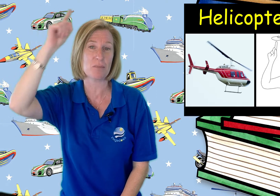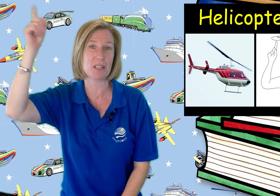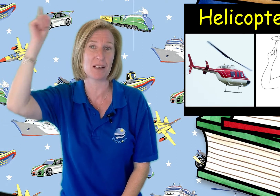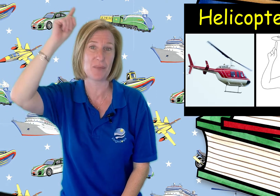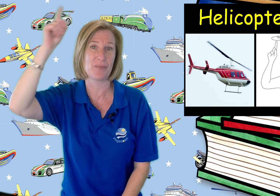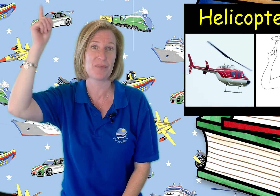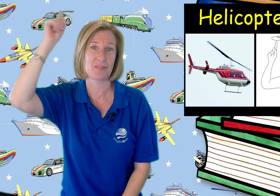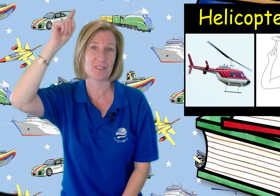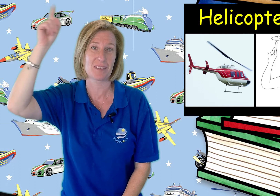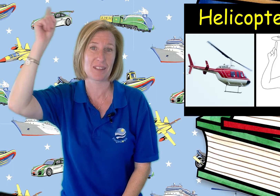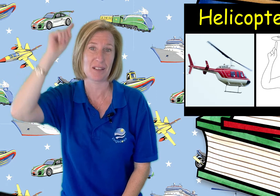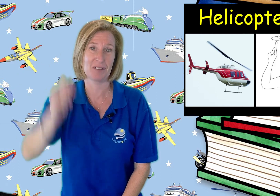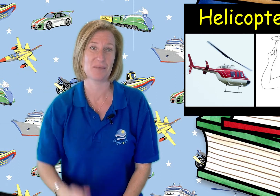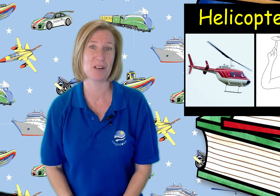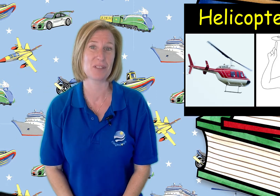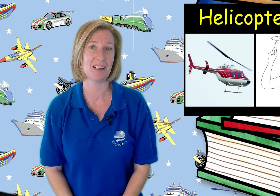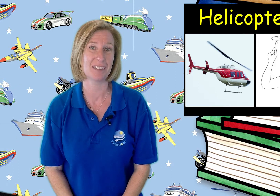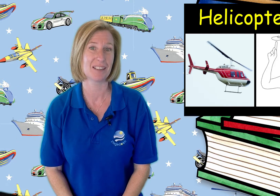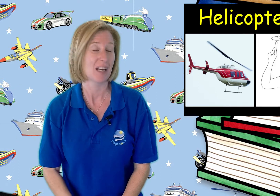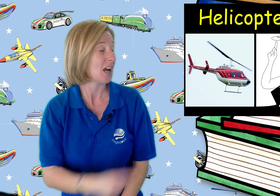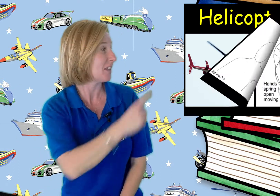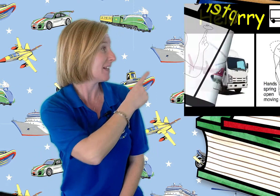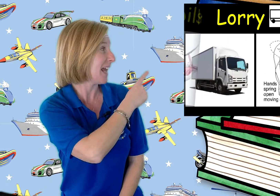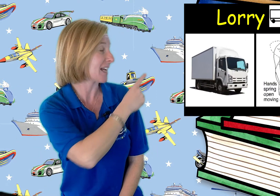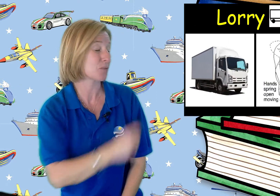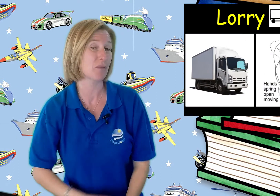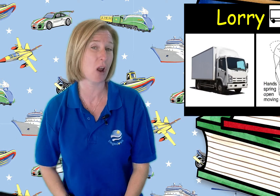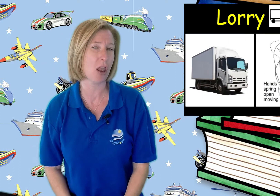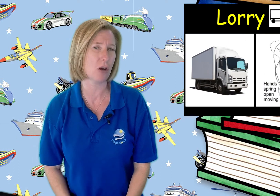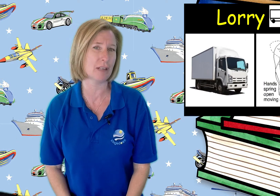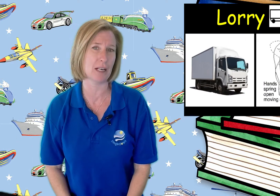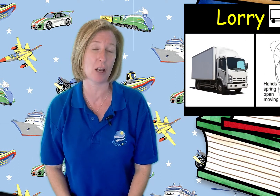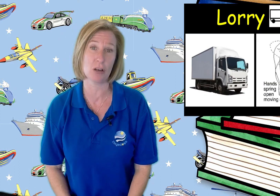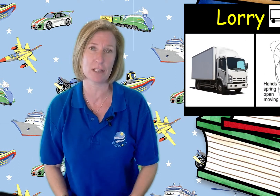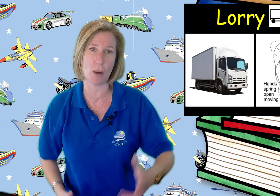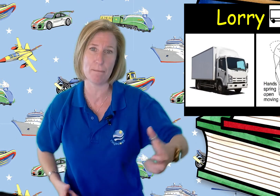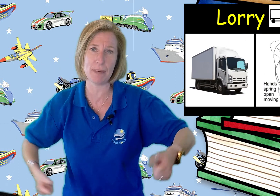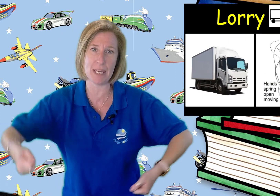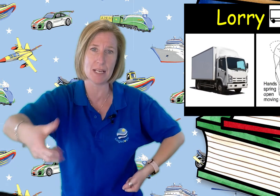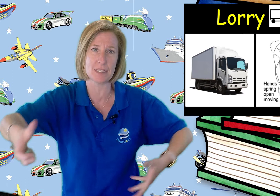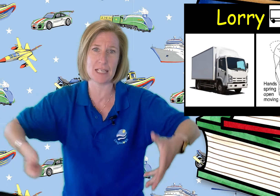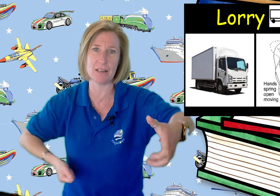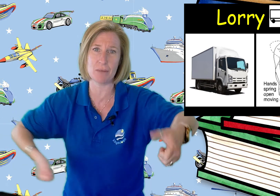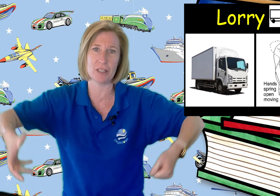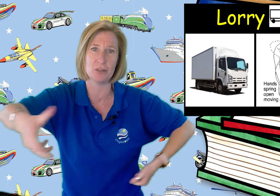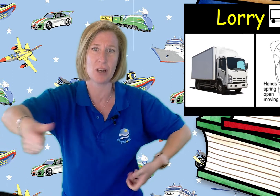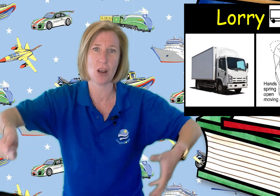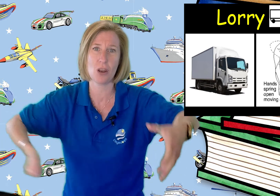Helicopter. Well done. And then next, we've got a lorry, and a lorry's got a big steering wheel.